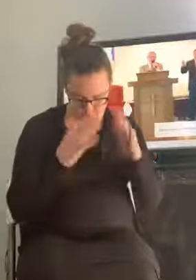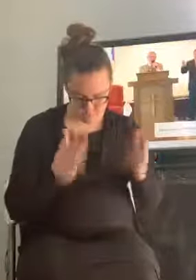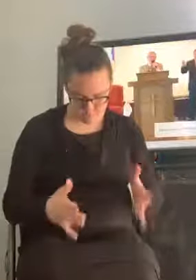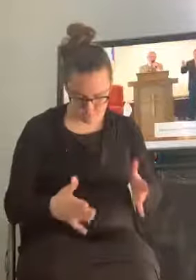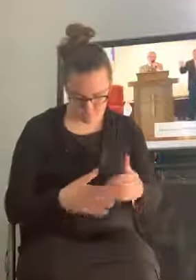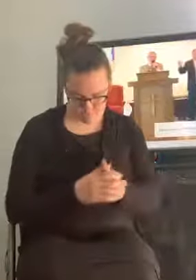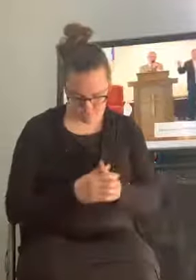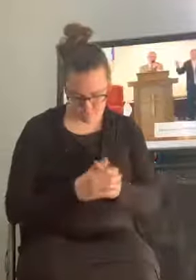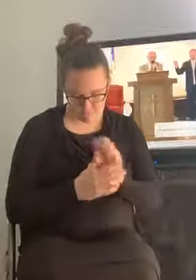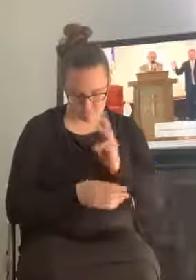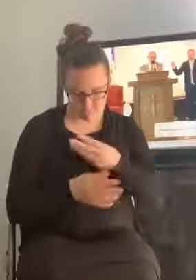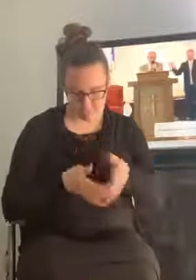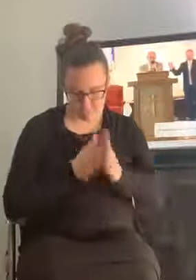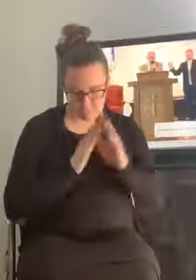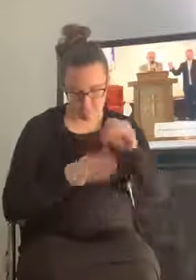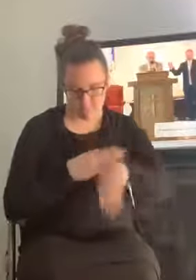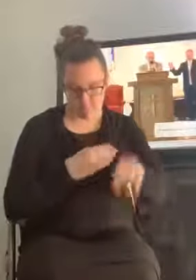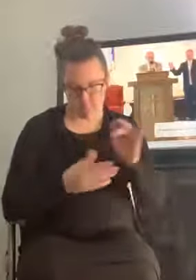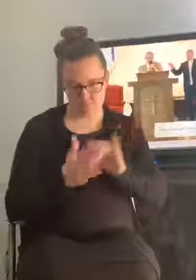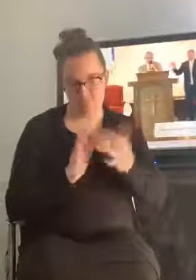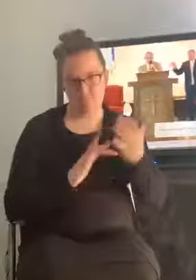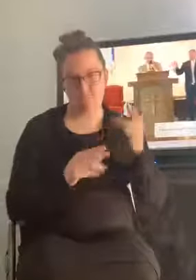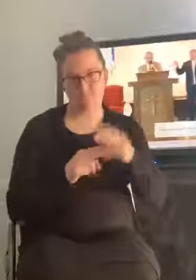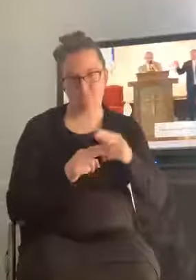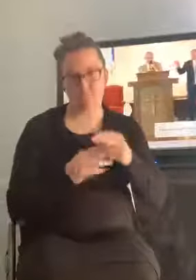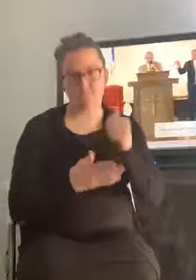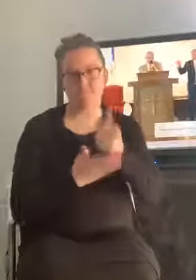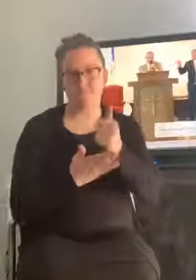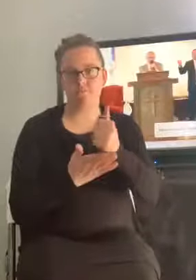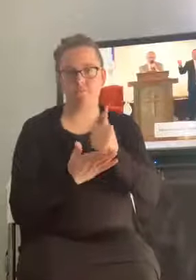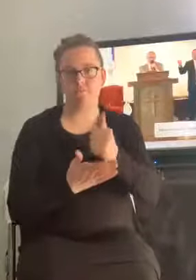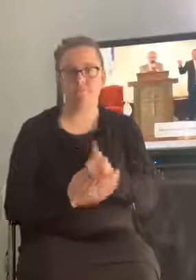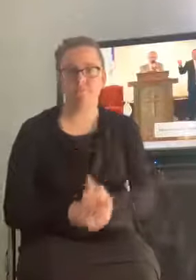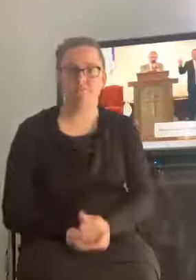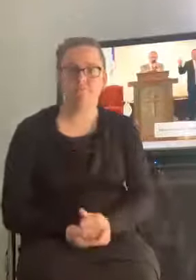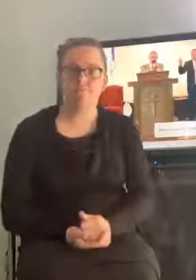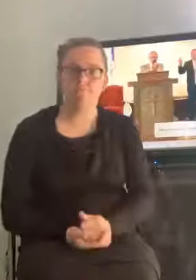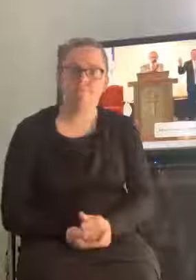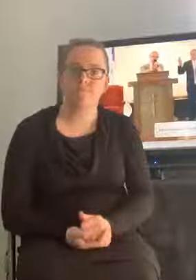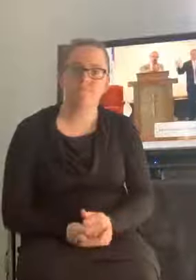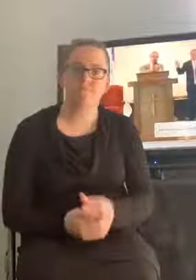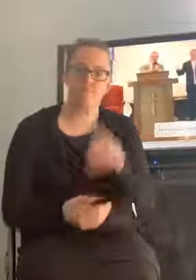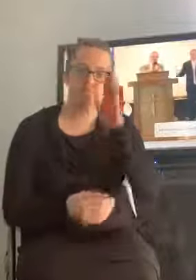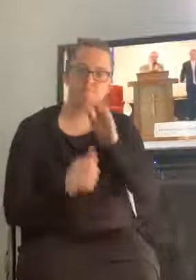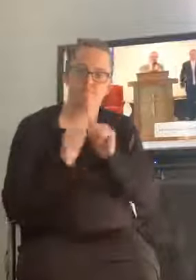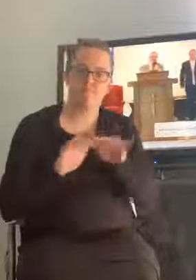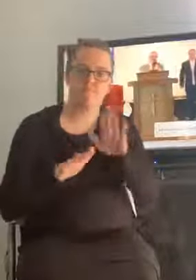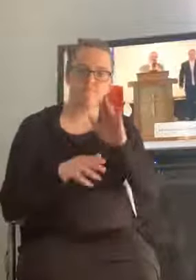in Jesus' precious name. Amen. Yeah. God bless your heart.